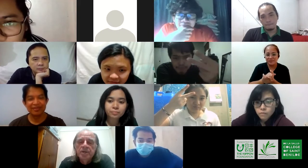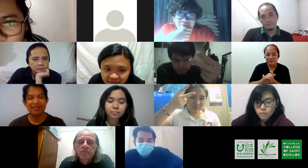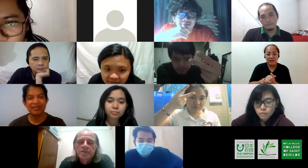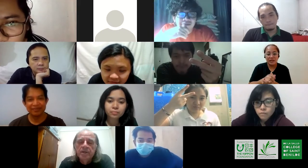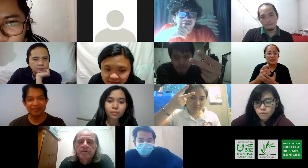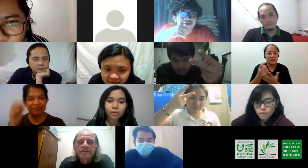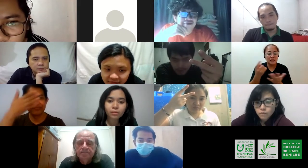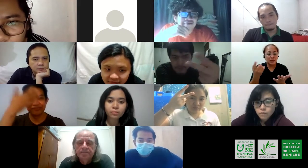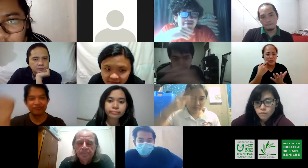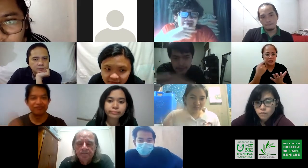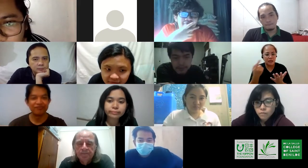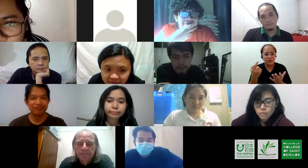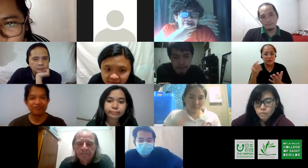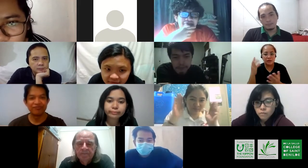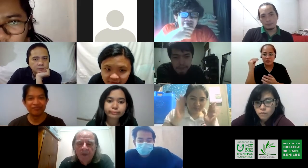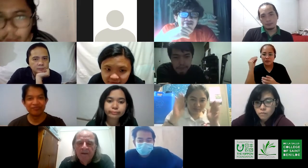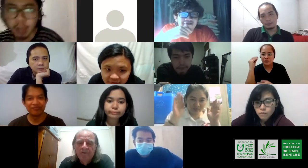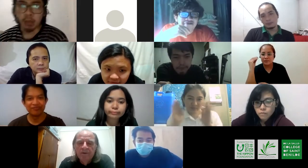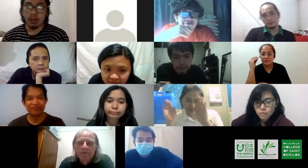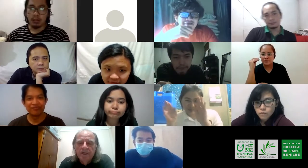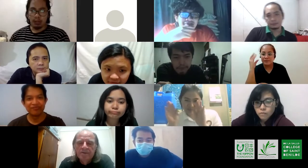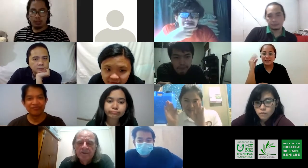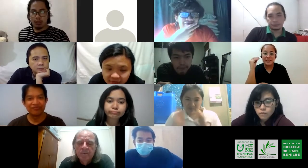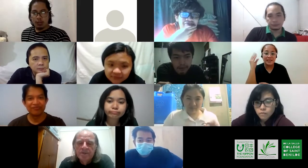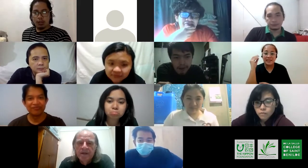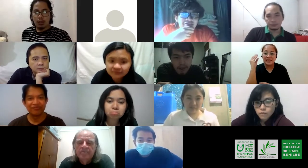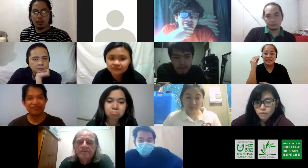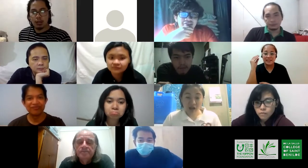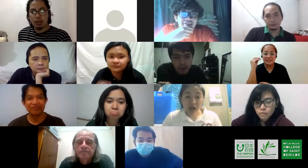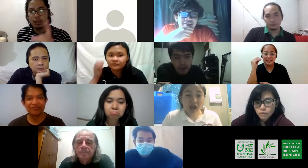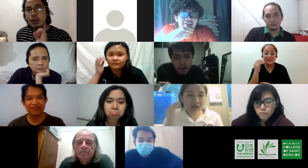was hearing, even though Dennison was deaf.